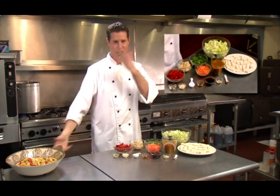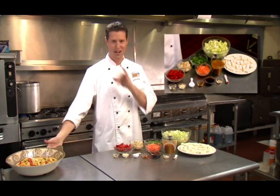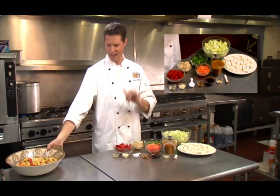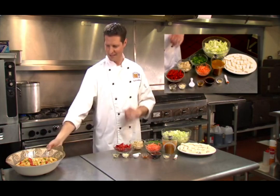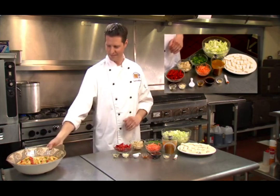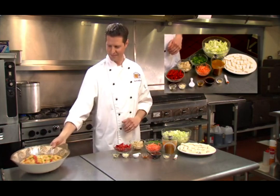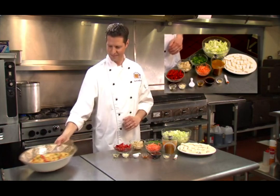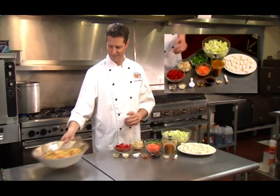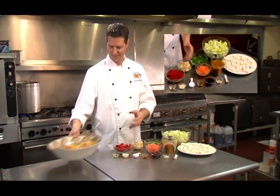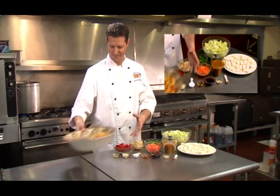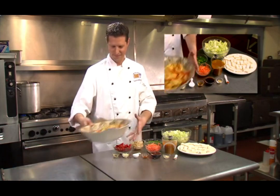This is what it looks like.